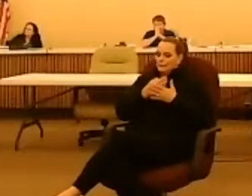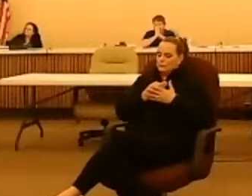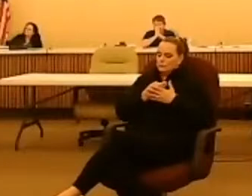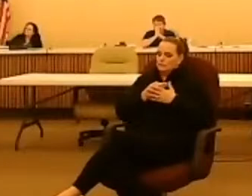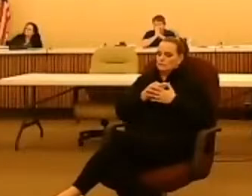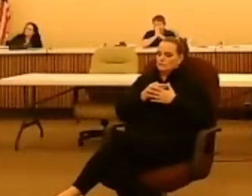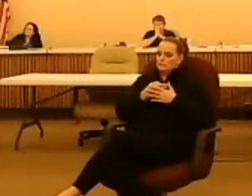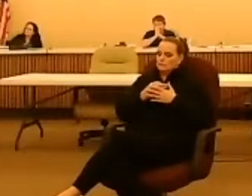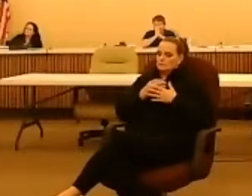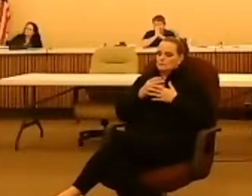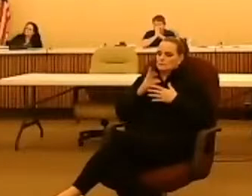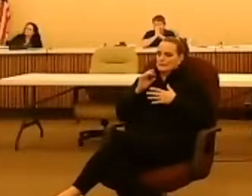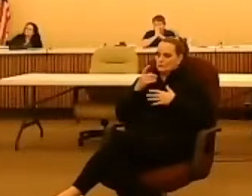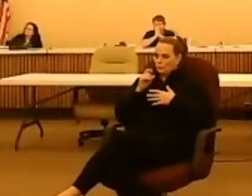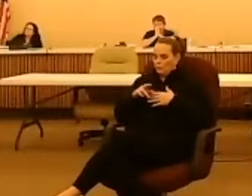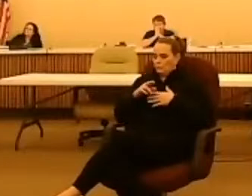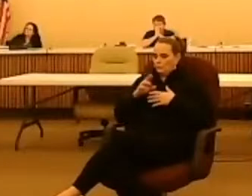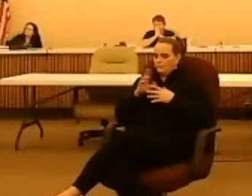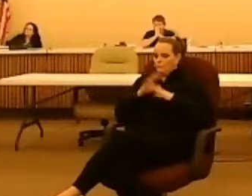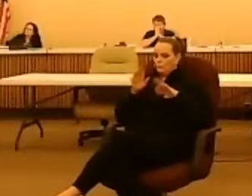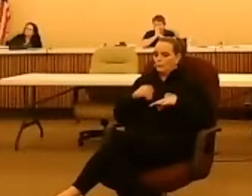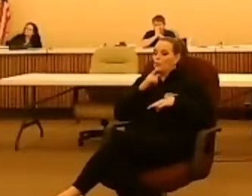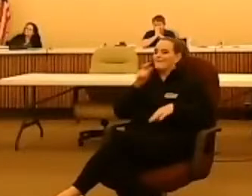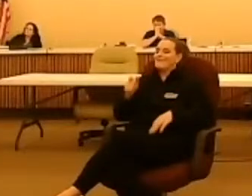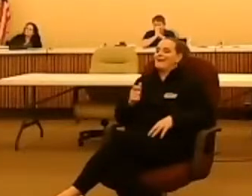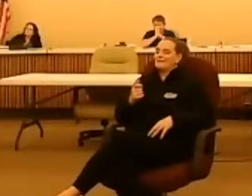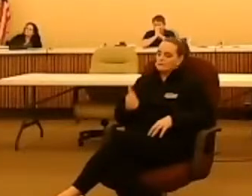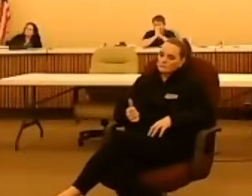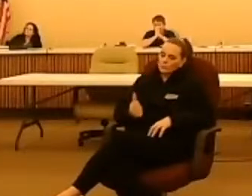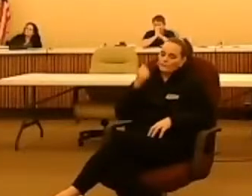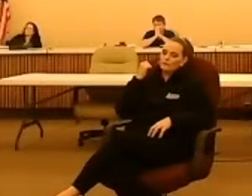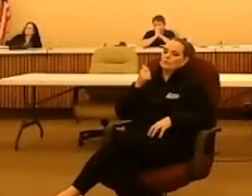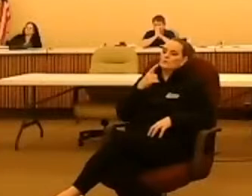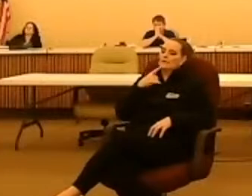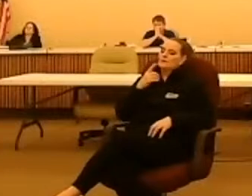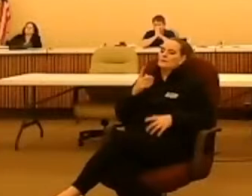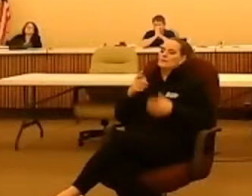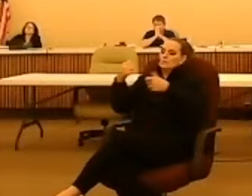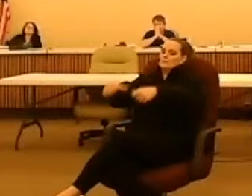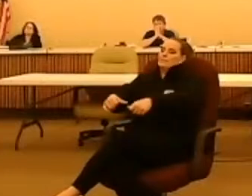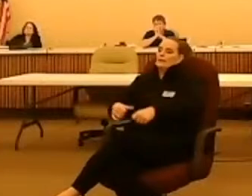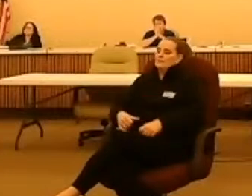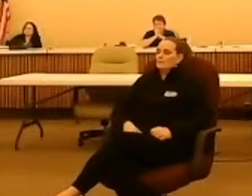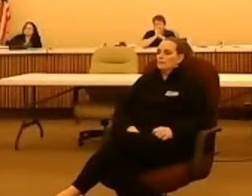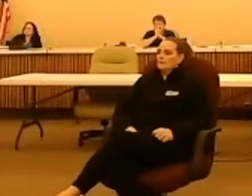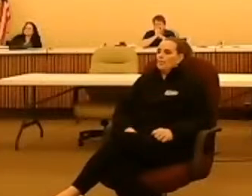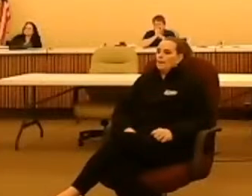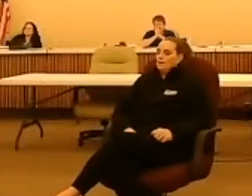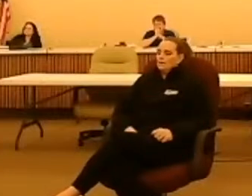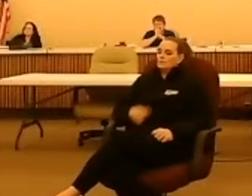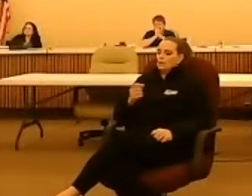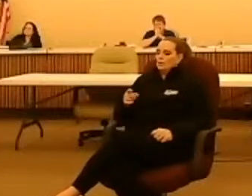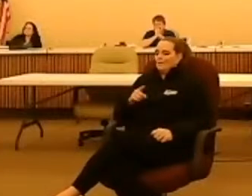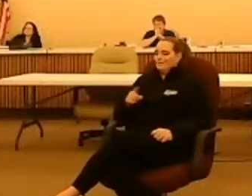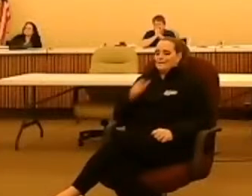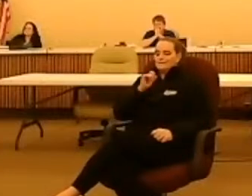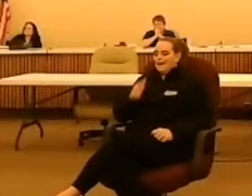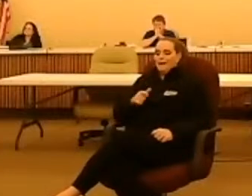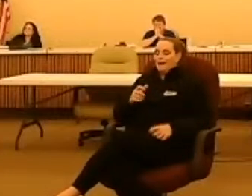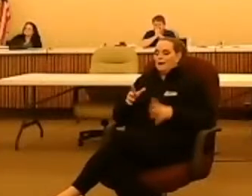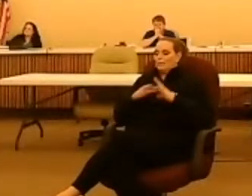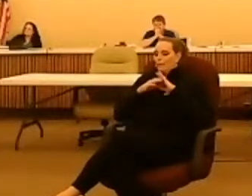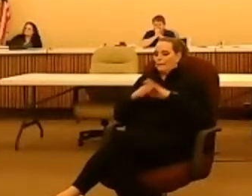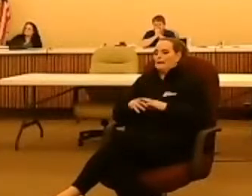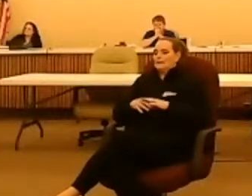not submitting a financial disclosure form. So there are two that's not related